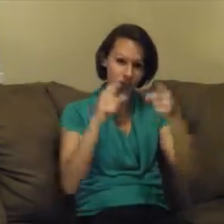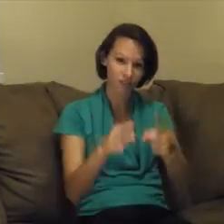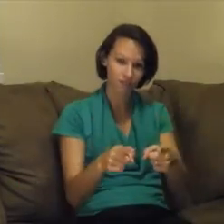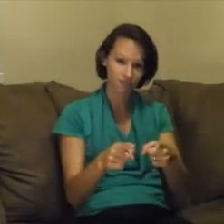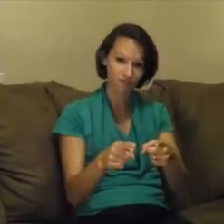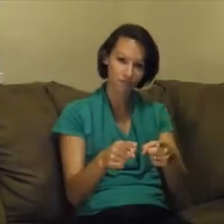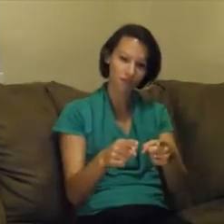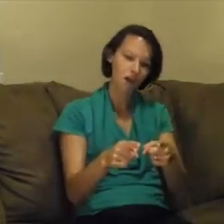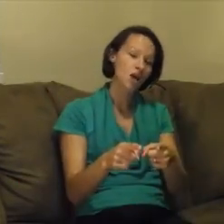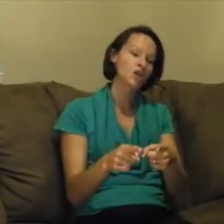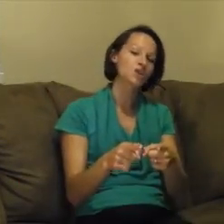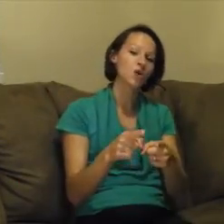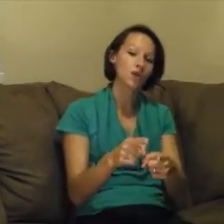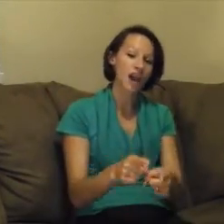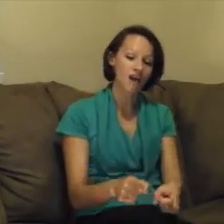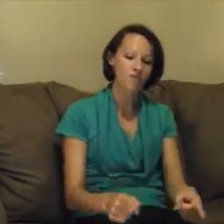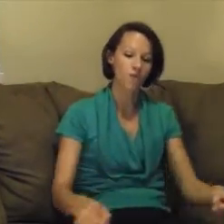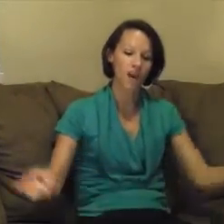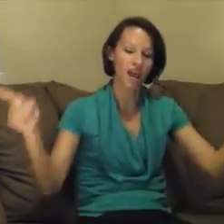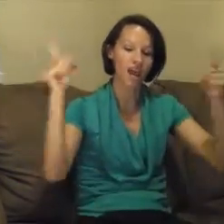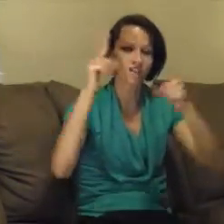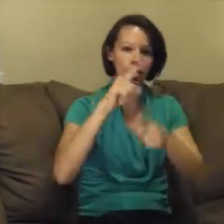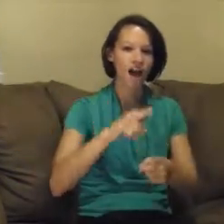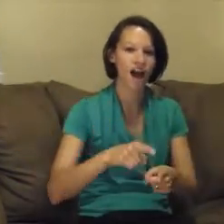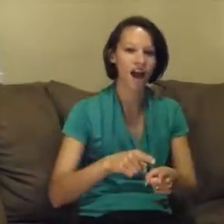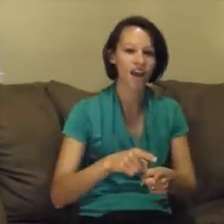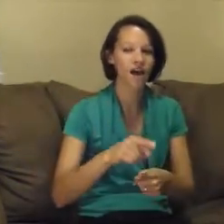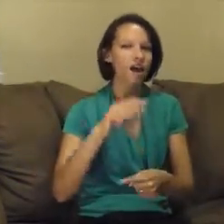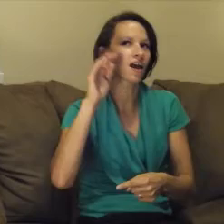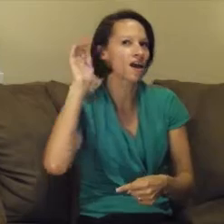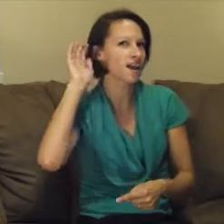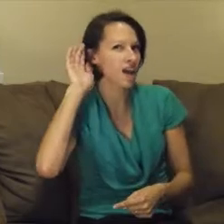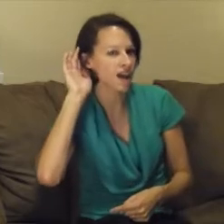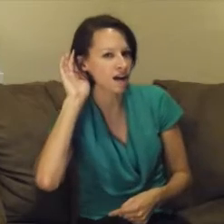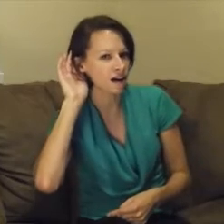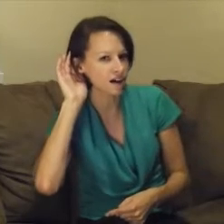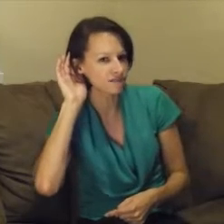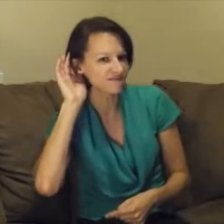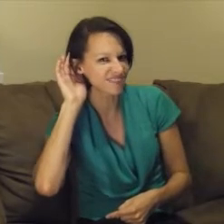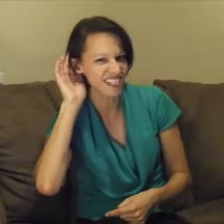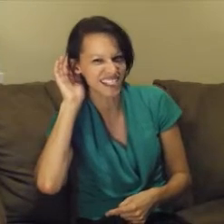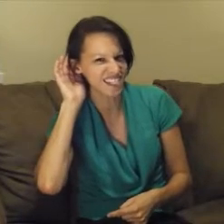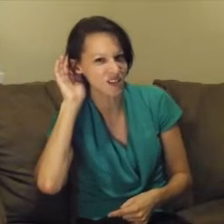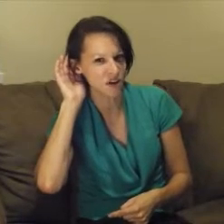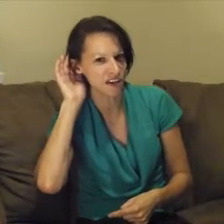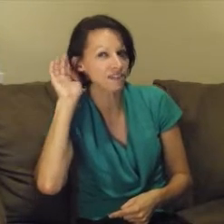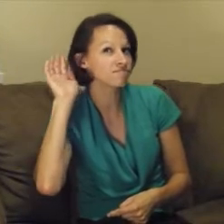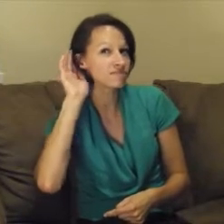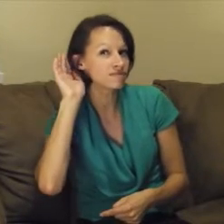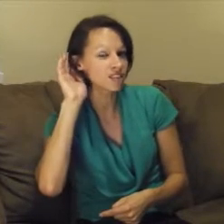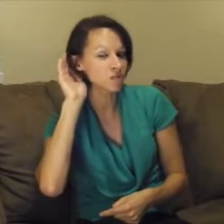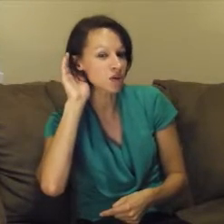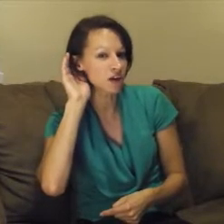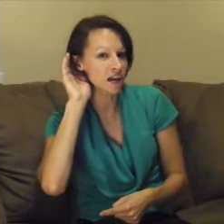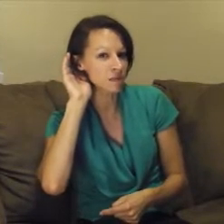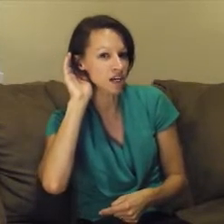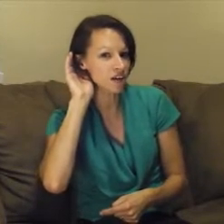Whenever. So we have whenever I hear. That's an easy one. Just put your hand by your